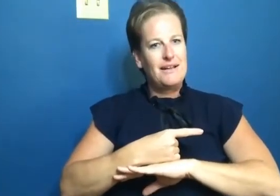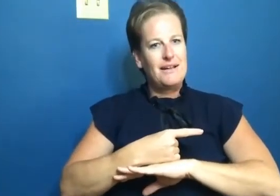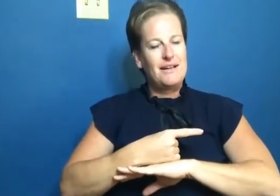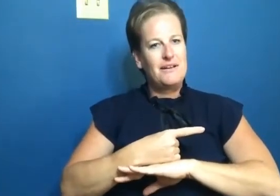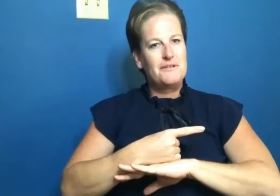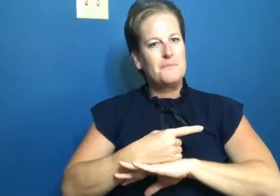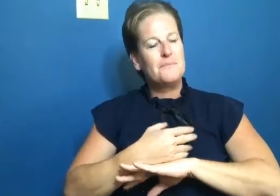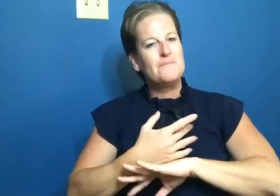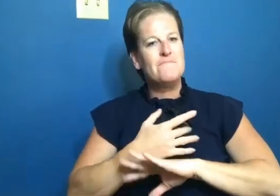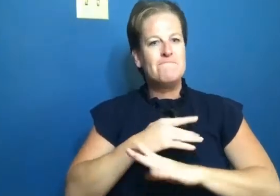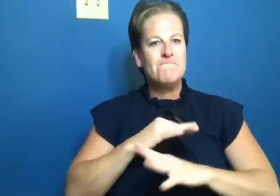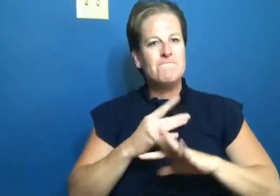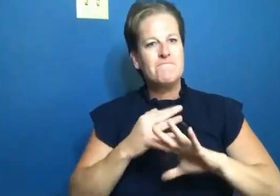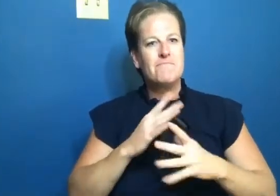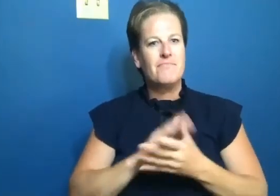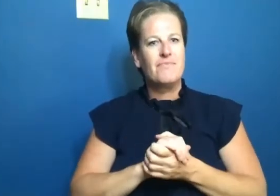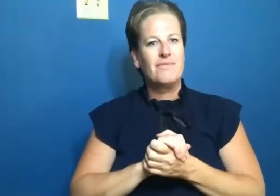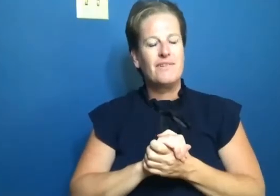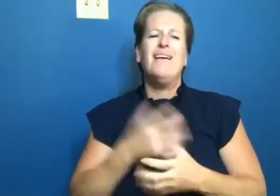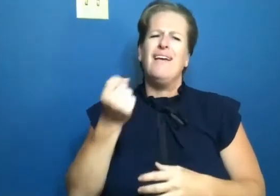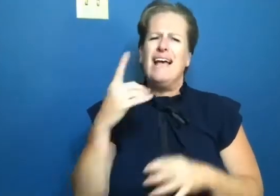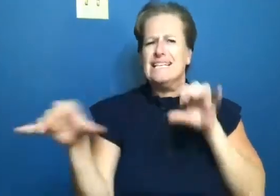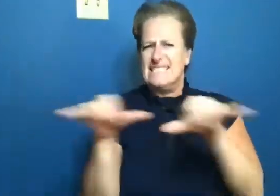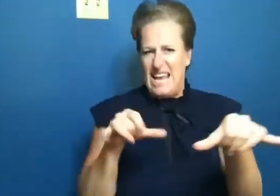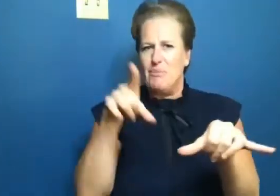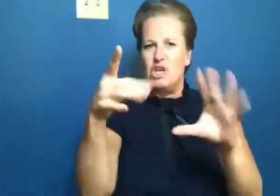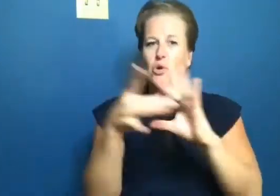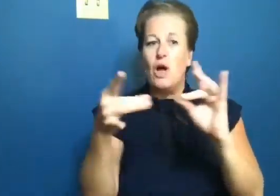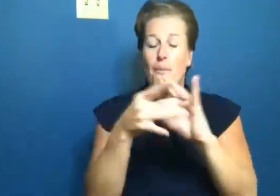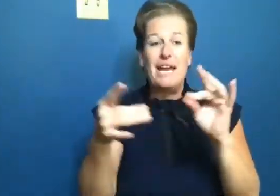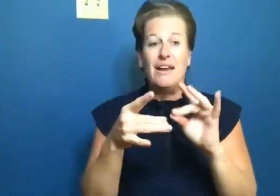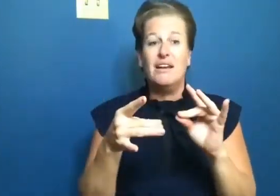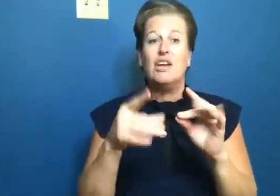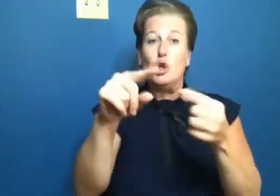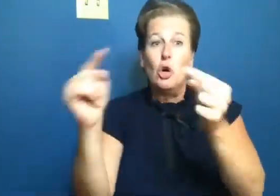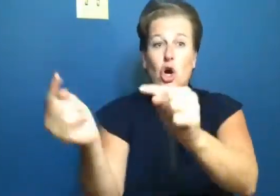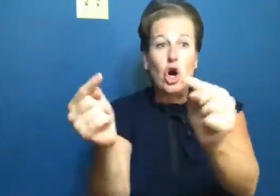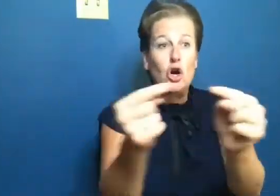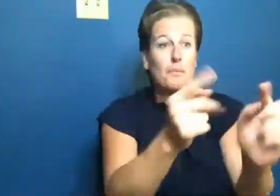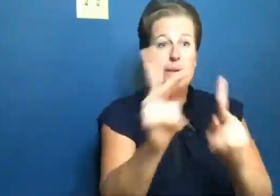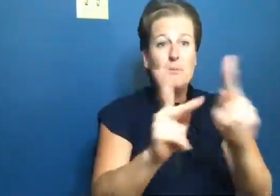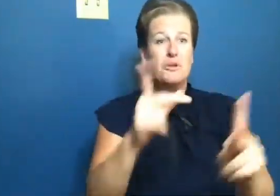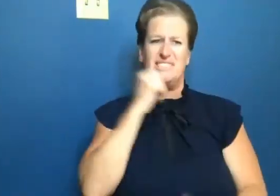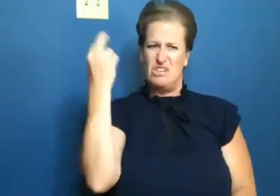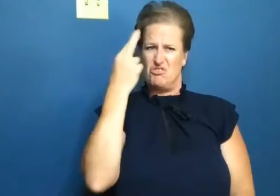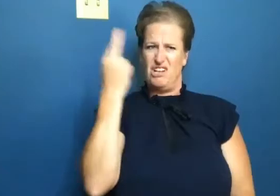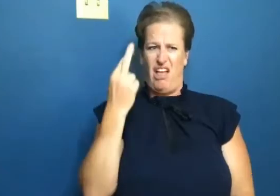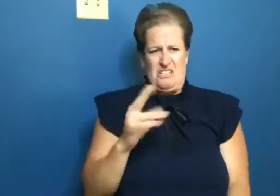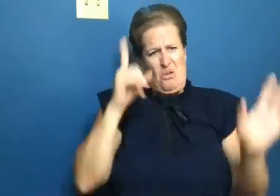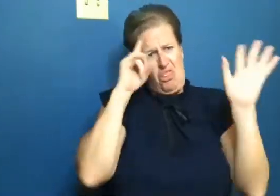I didn't see my harm to other people. You know, it didn't seem as flagrant. You know, like